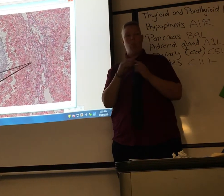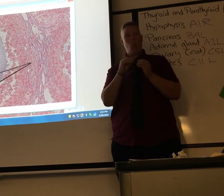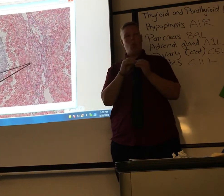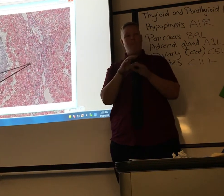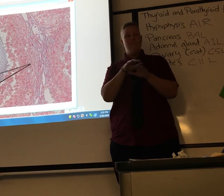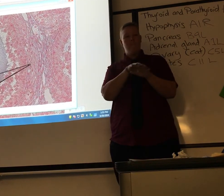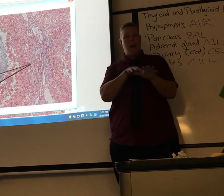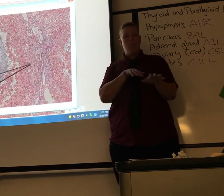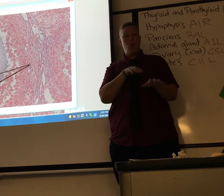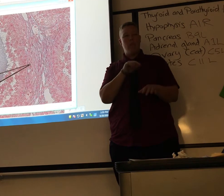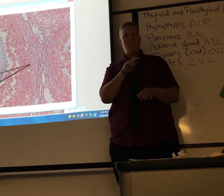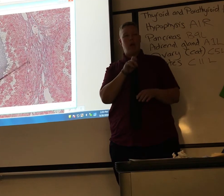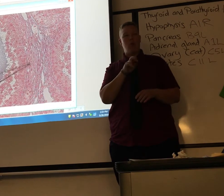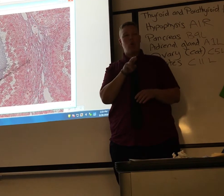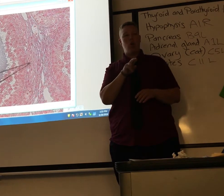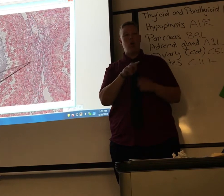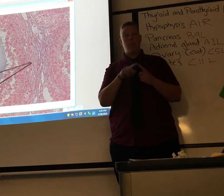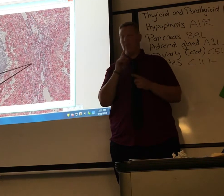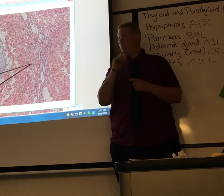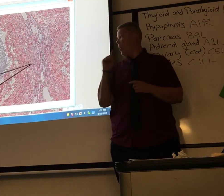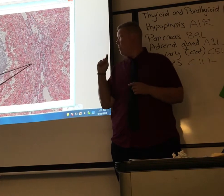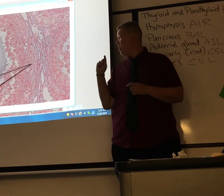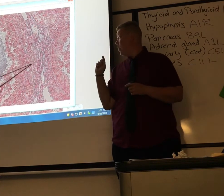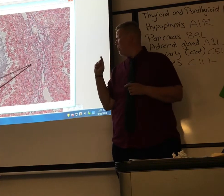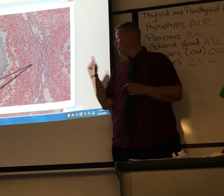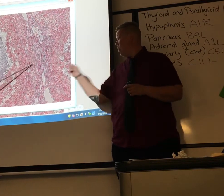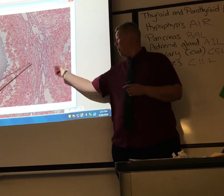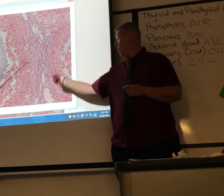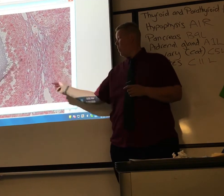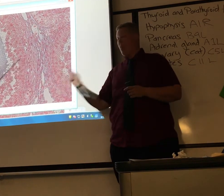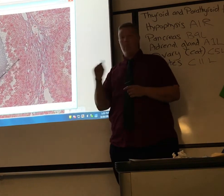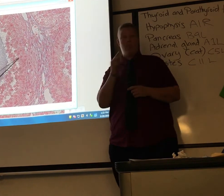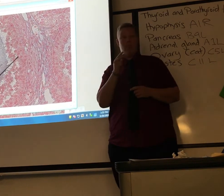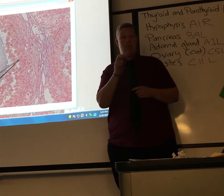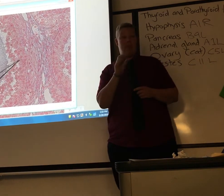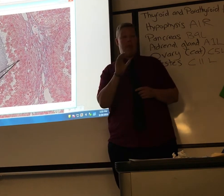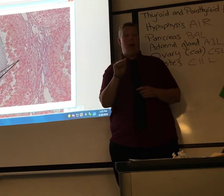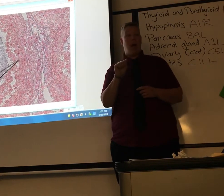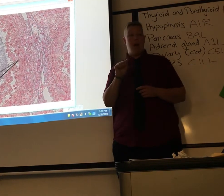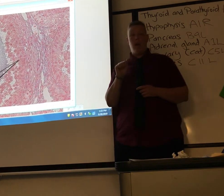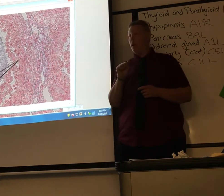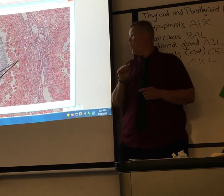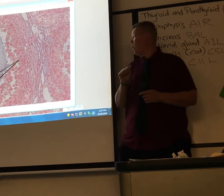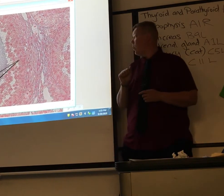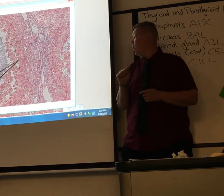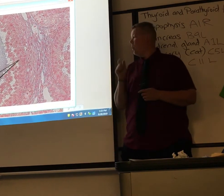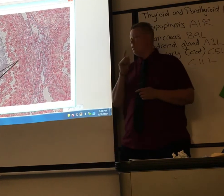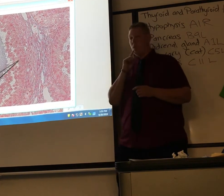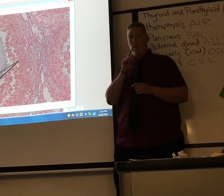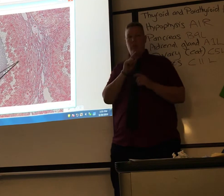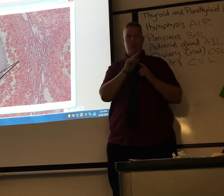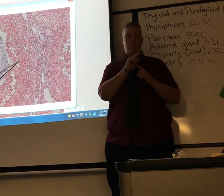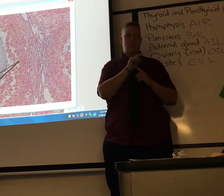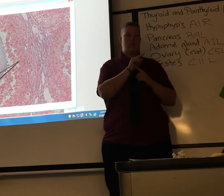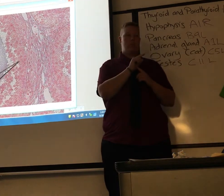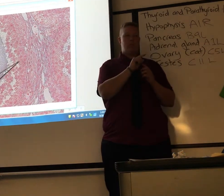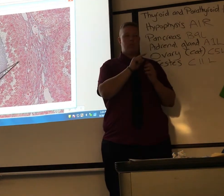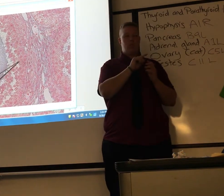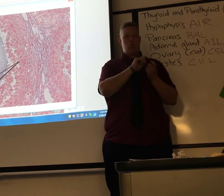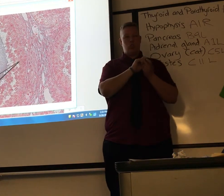Theca. Okay. They secrete the androstenedione, transferred here, converted to estrone. You don't need to know that for the histology quiz,